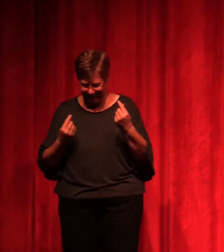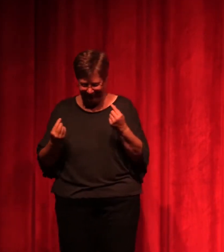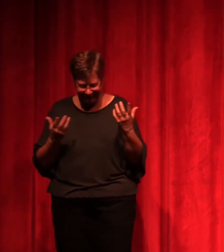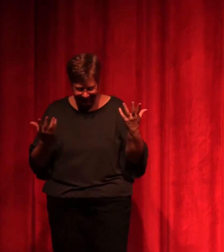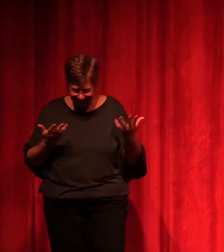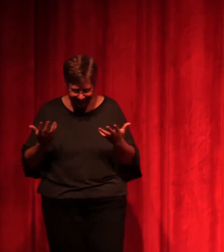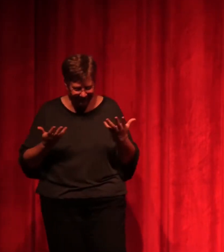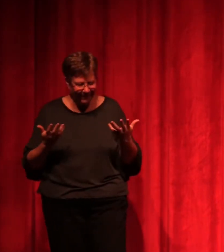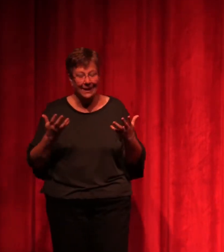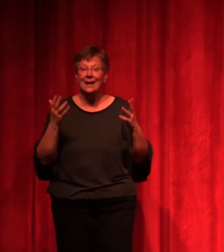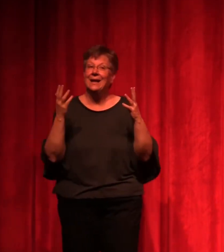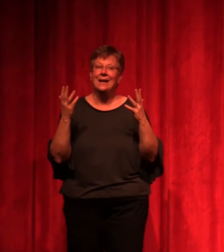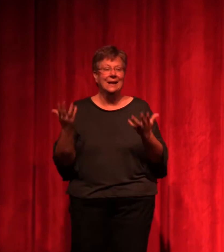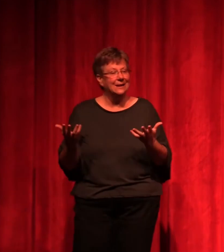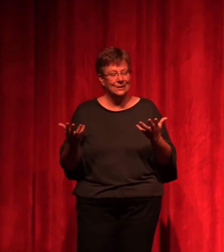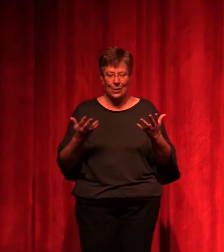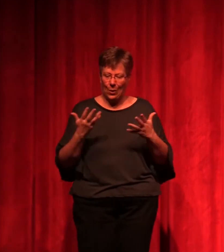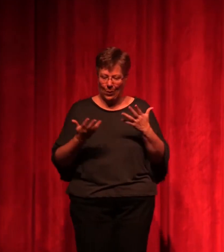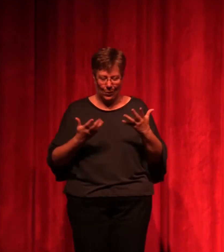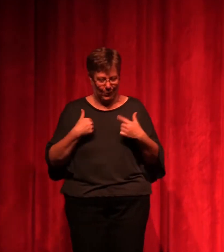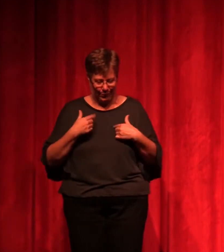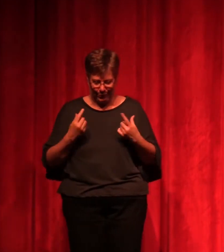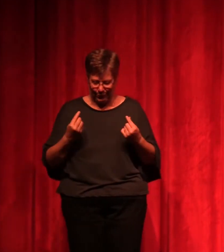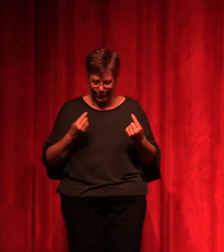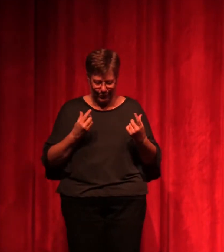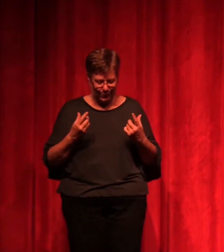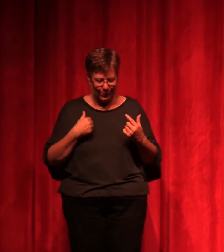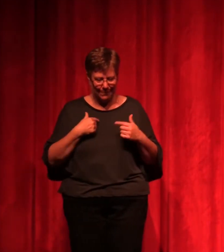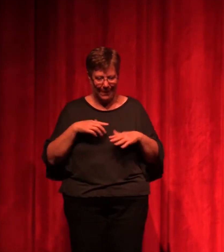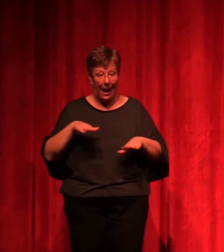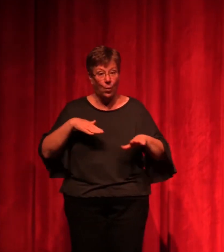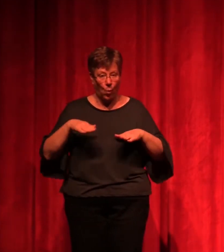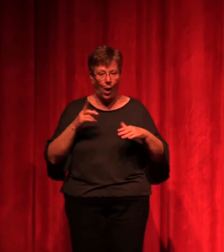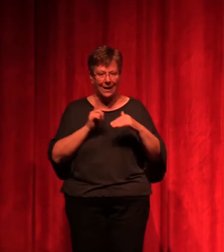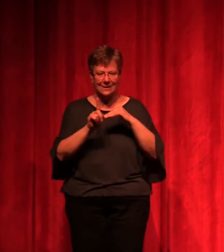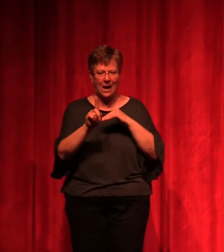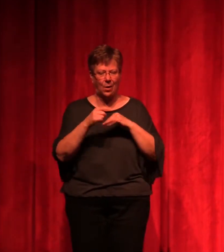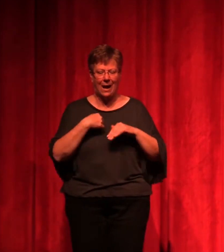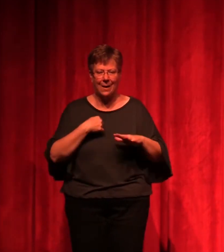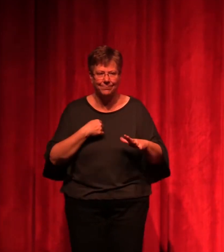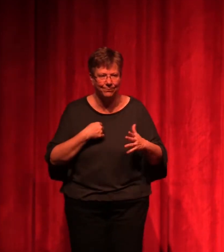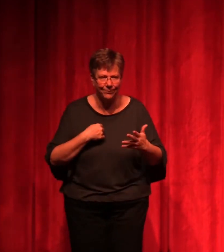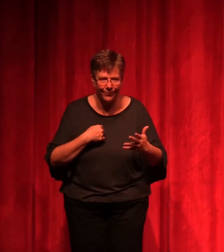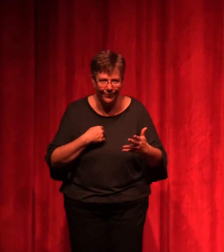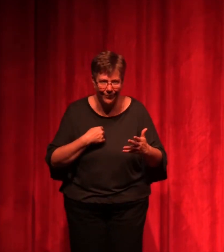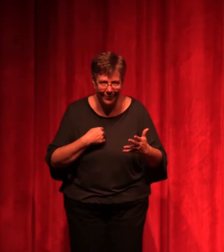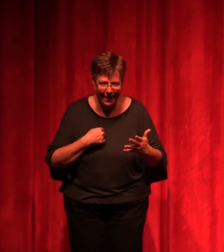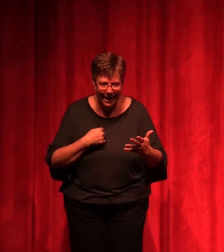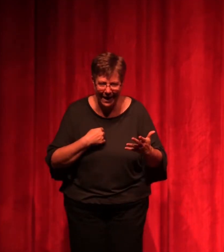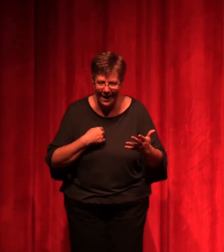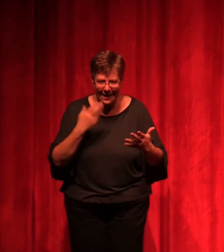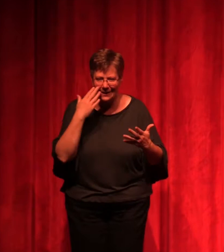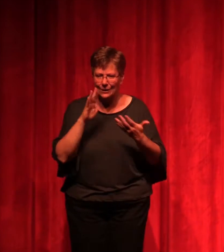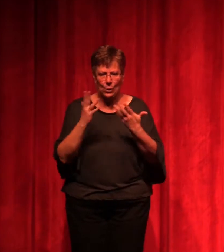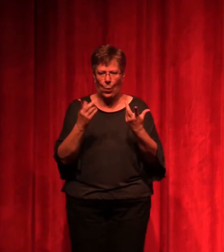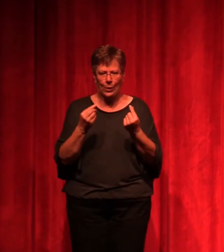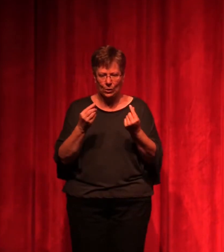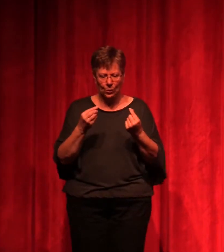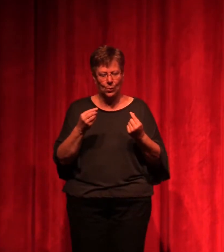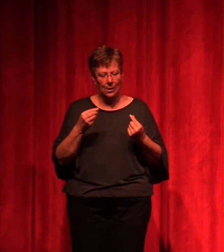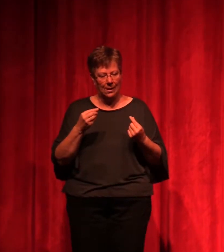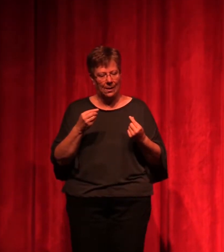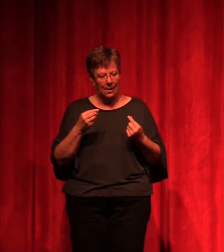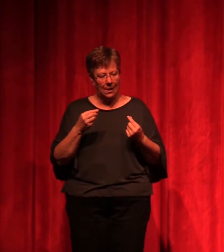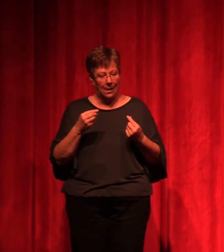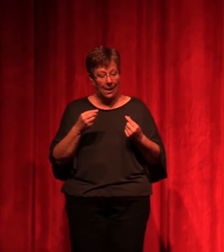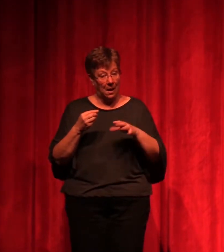Yeah. So that wasn't for me either. So I walk out there, and I had nothing. The only thing I had going on was I've been around a couple